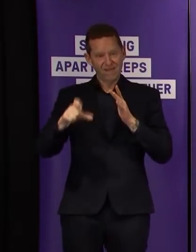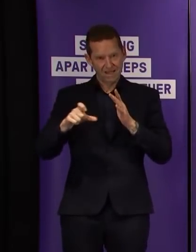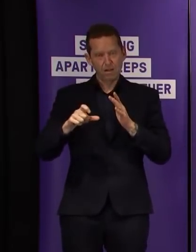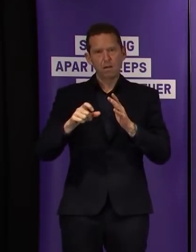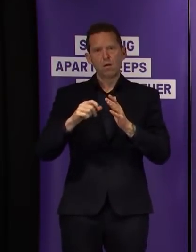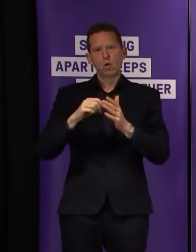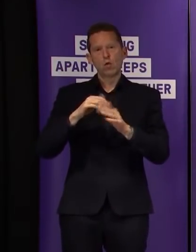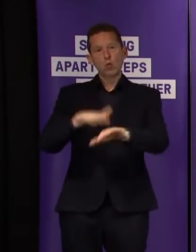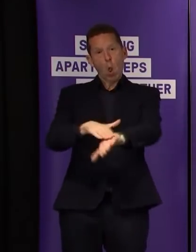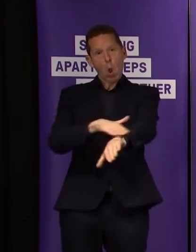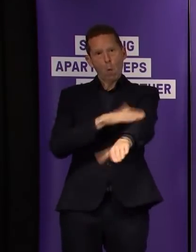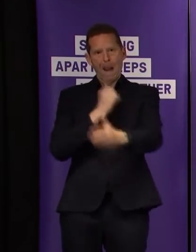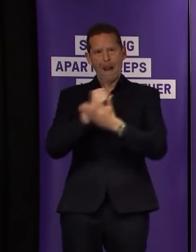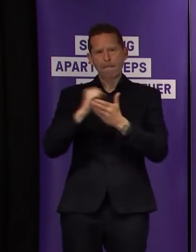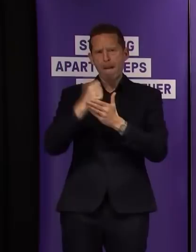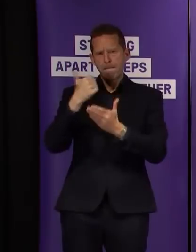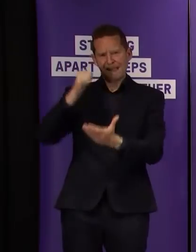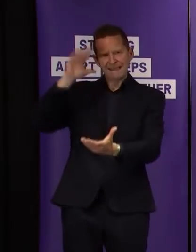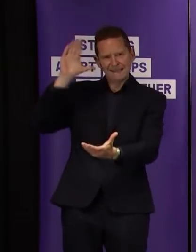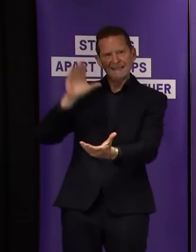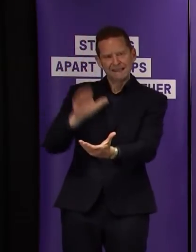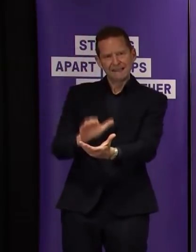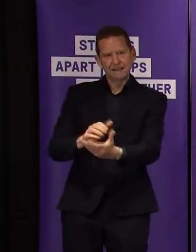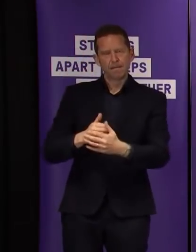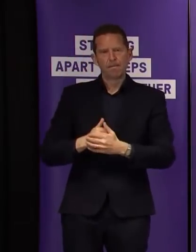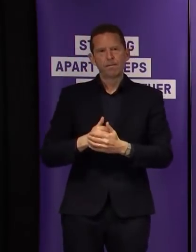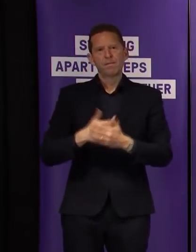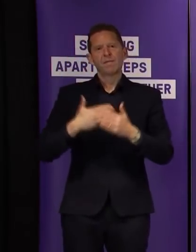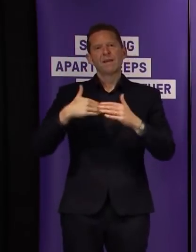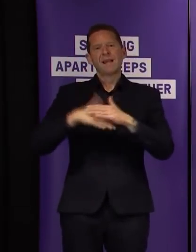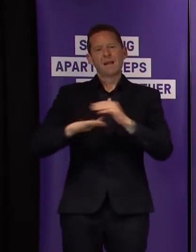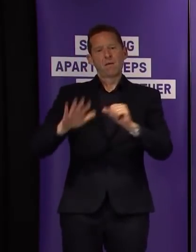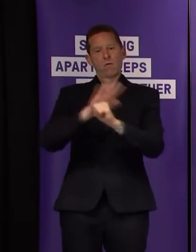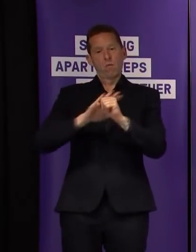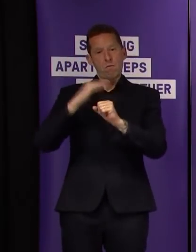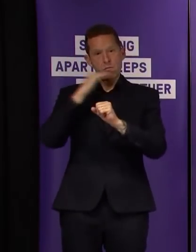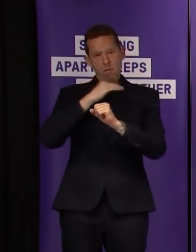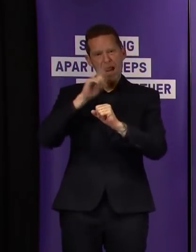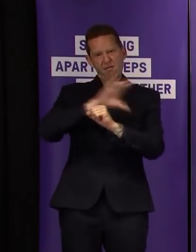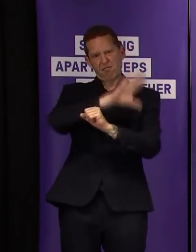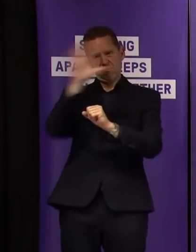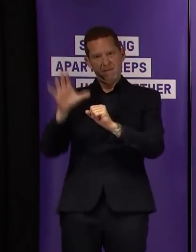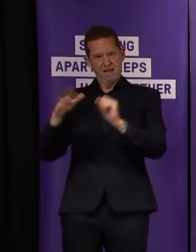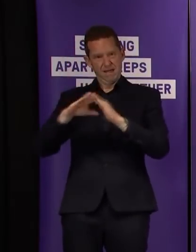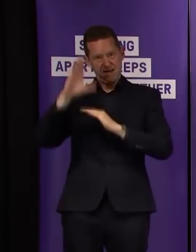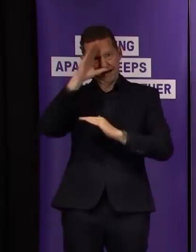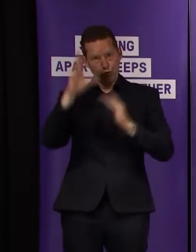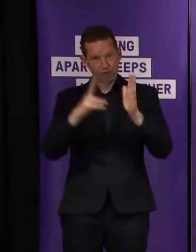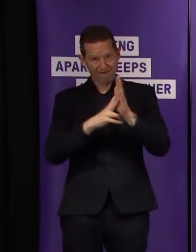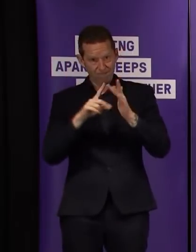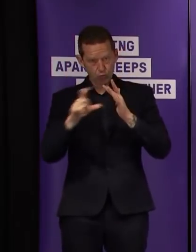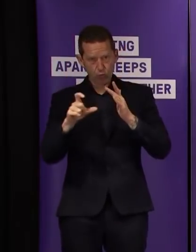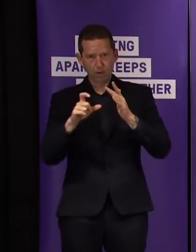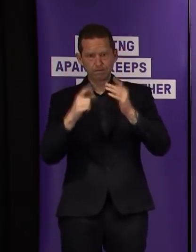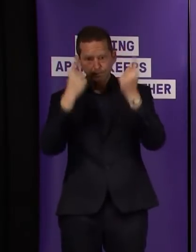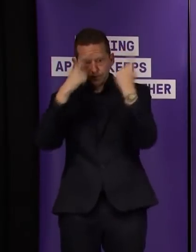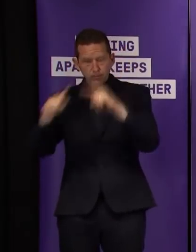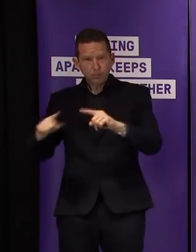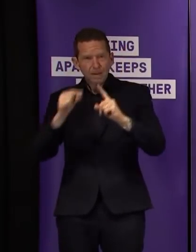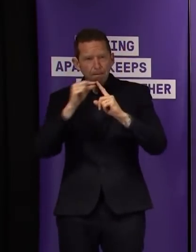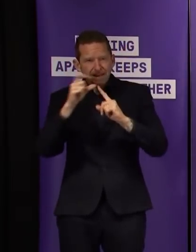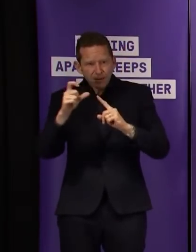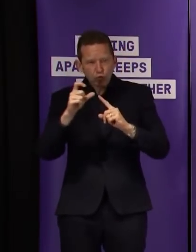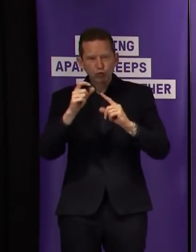fall. In terms of active cases and the metro regional split, as I often make the point, these don't always 100%